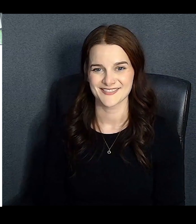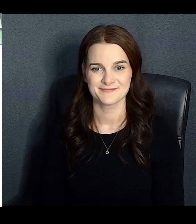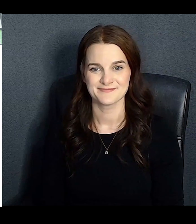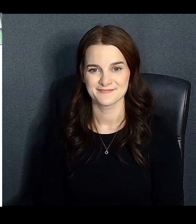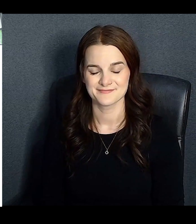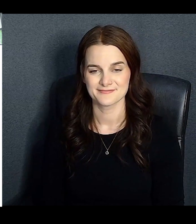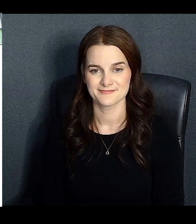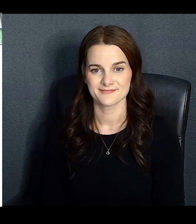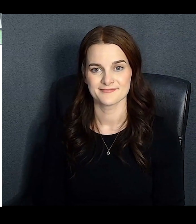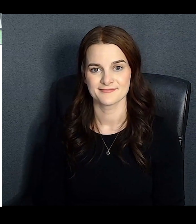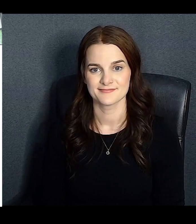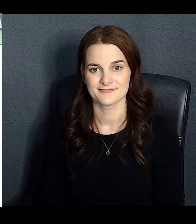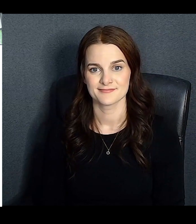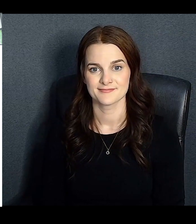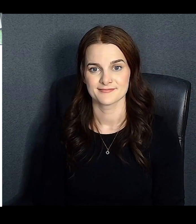10.